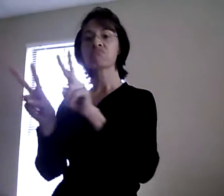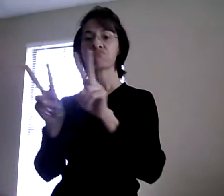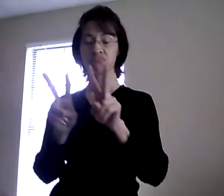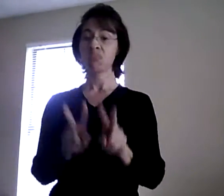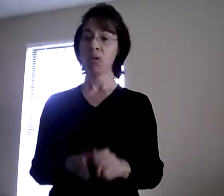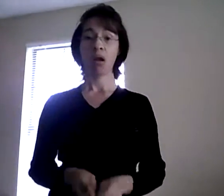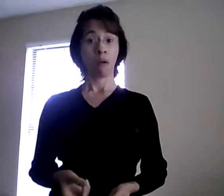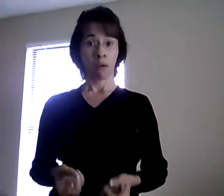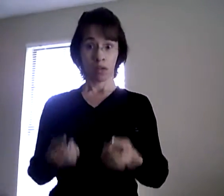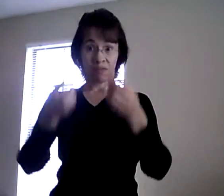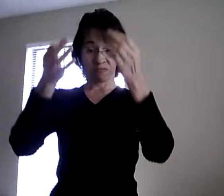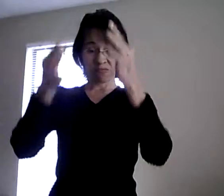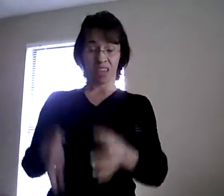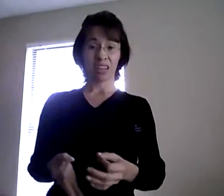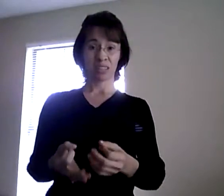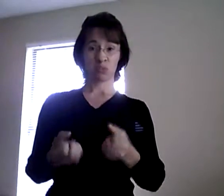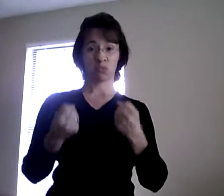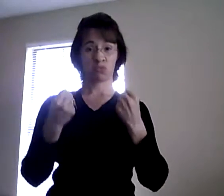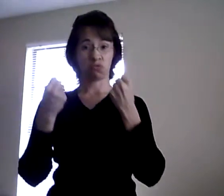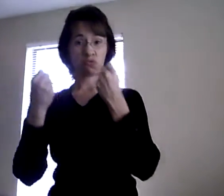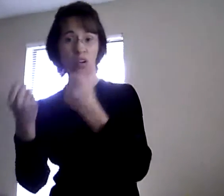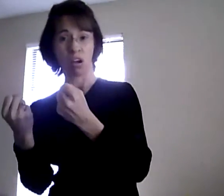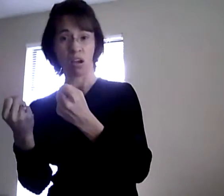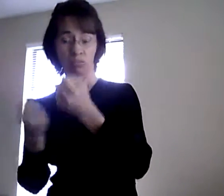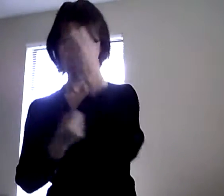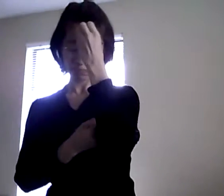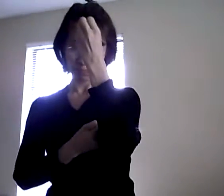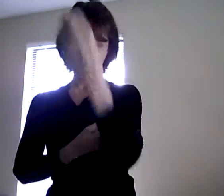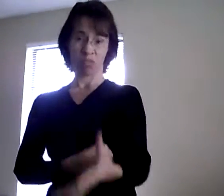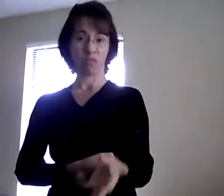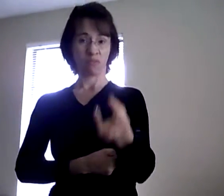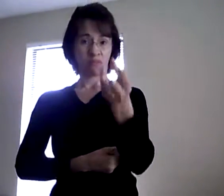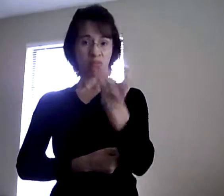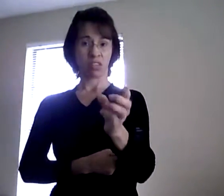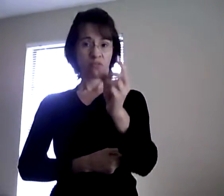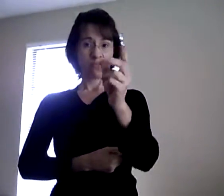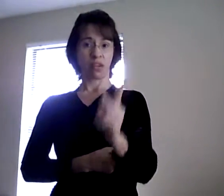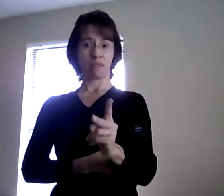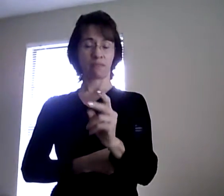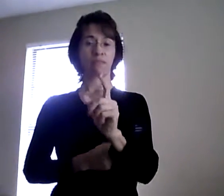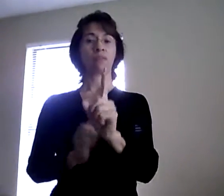to drive it all the way through, it's a 16.5 hour drive.